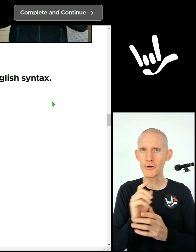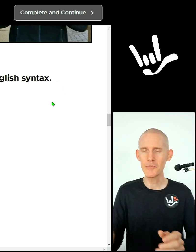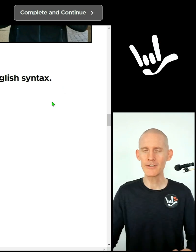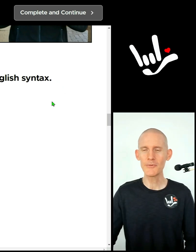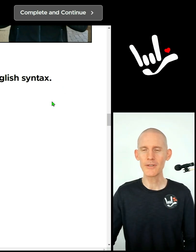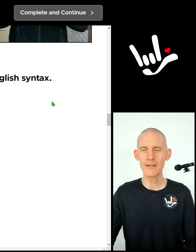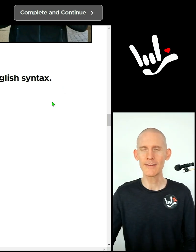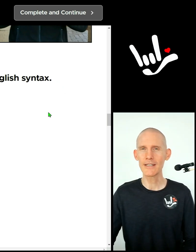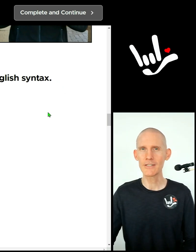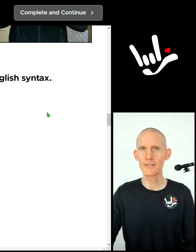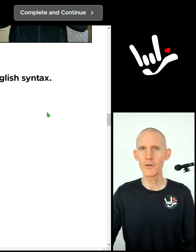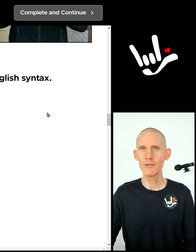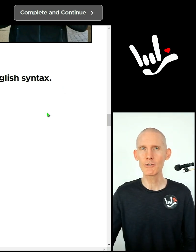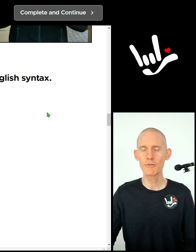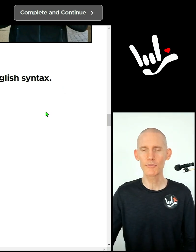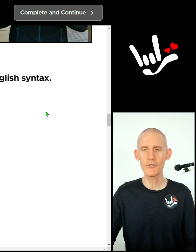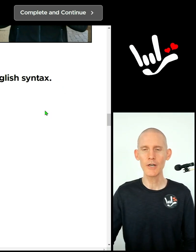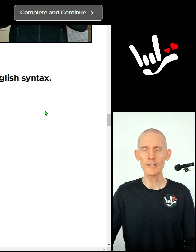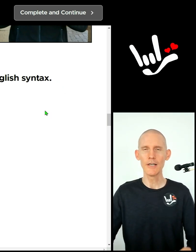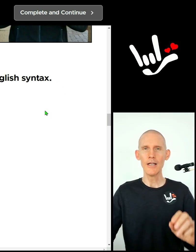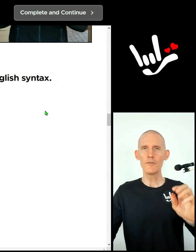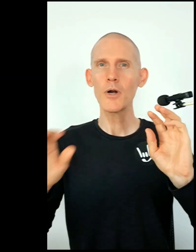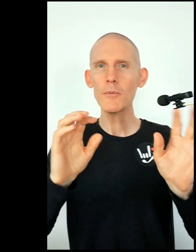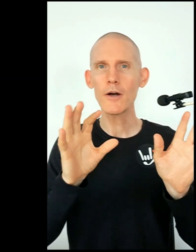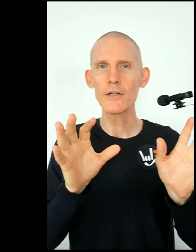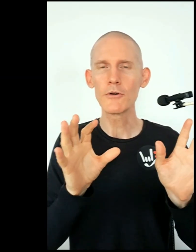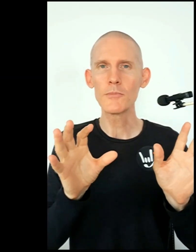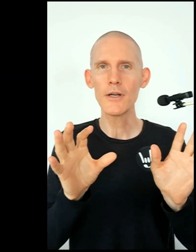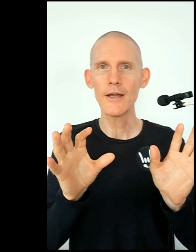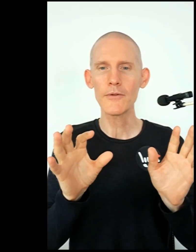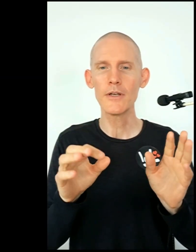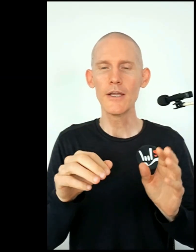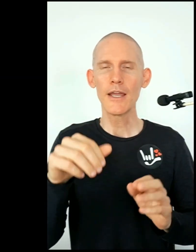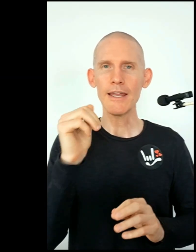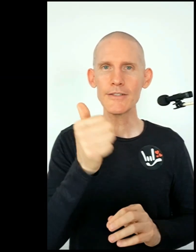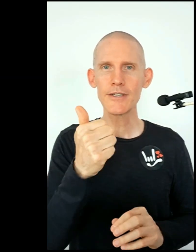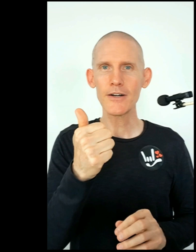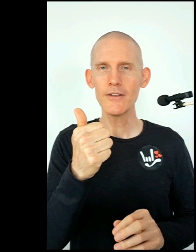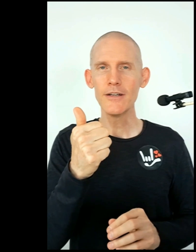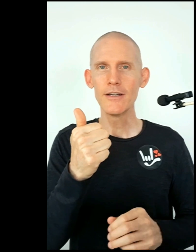we're experimenting with, and I think it's just very useful for you guys. You've probably already learned by now